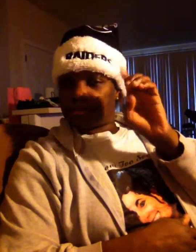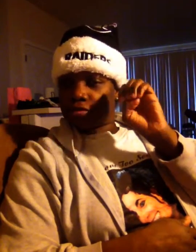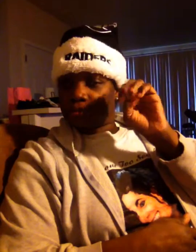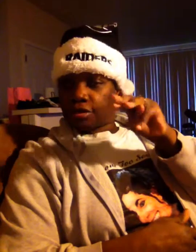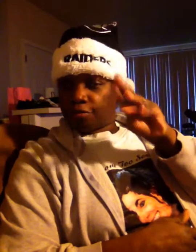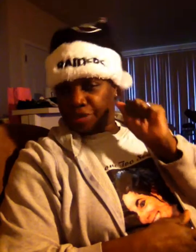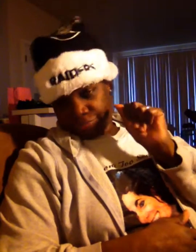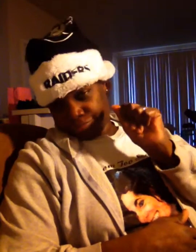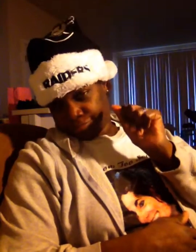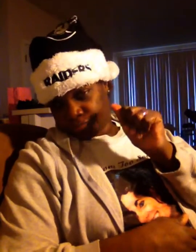Talk about.